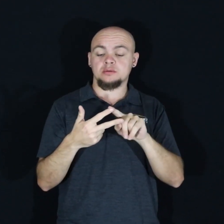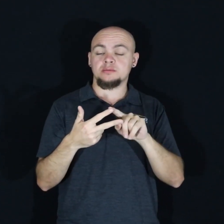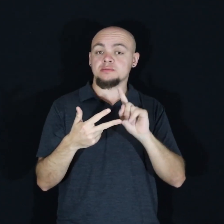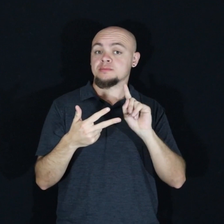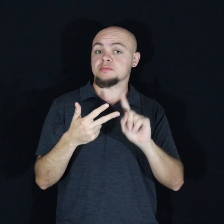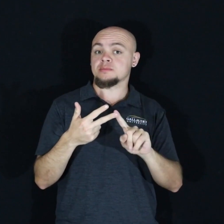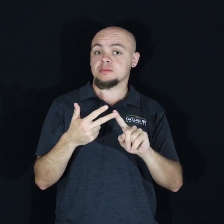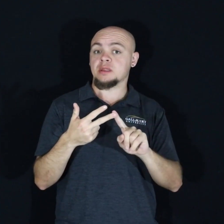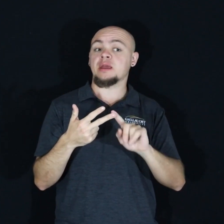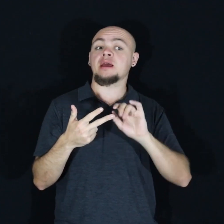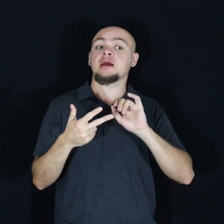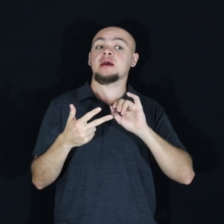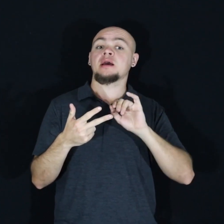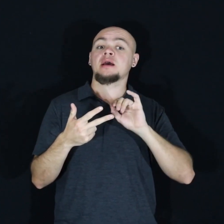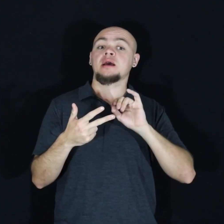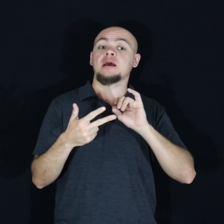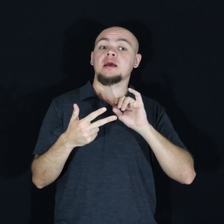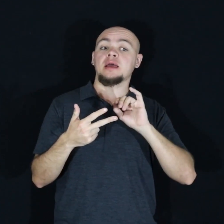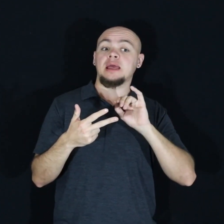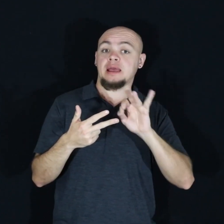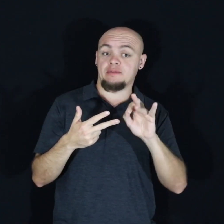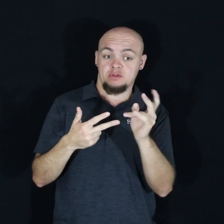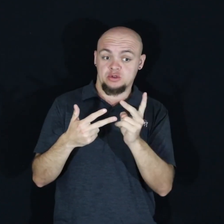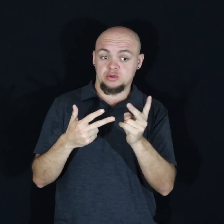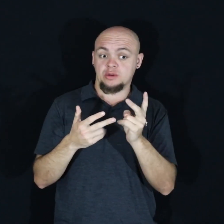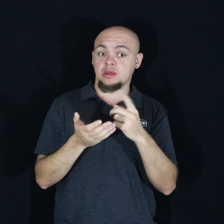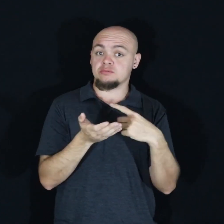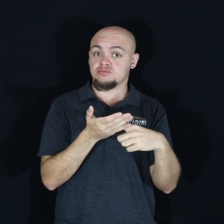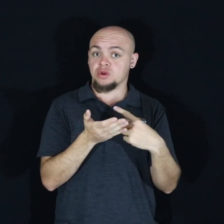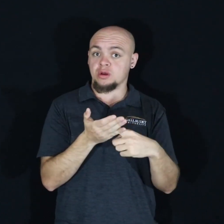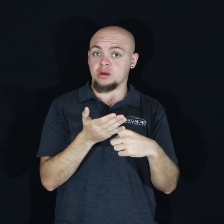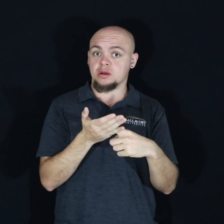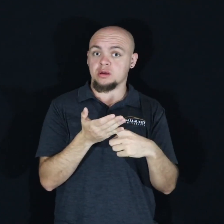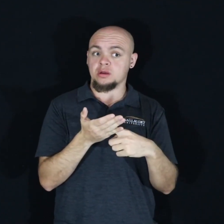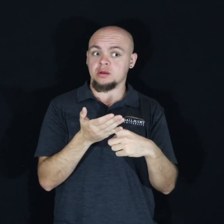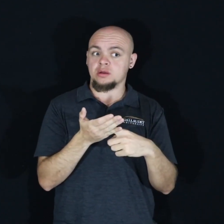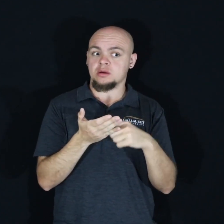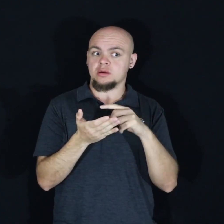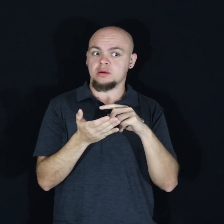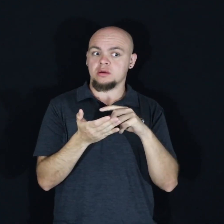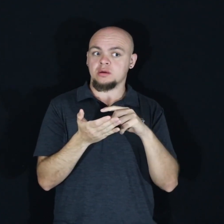And is their conversation about something other than the guy that they both like?